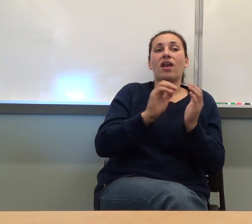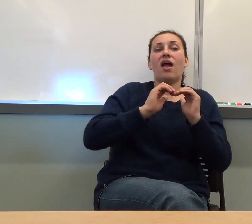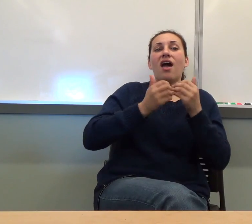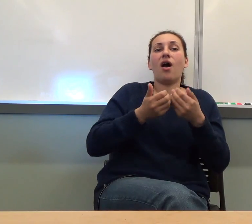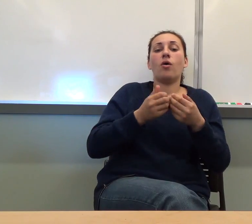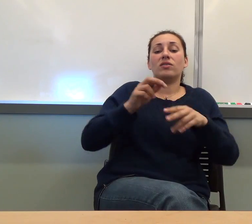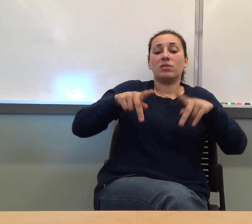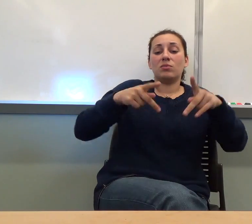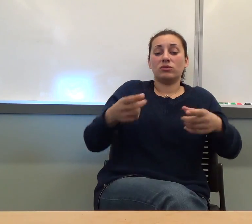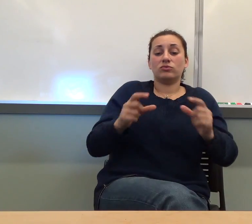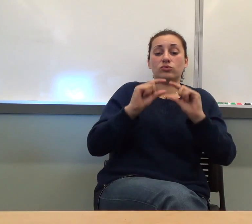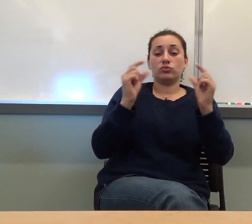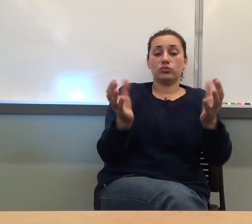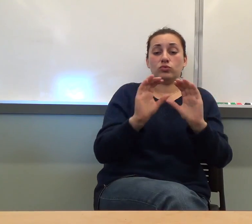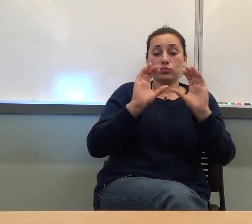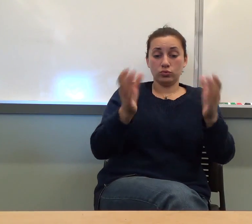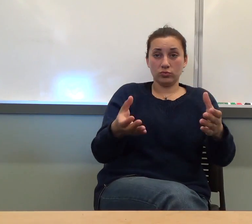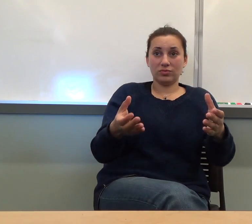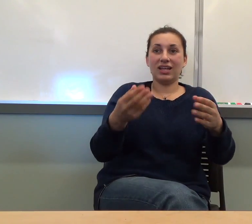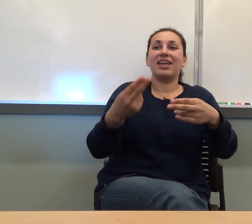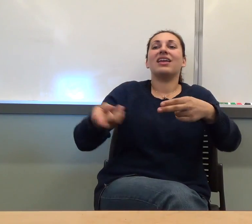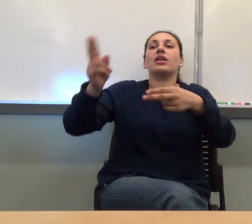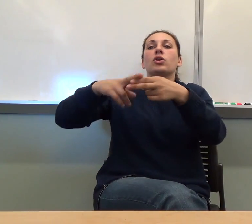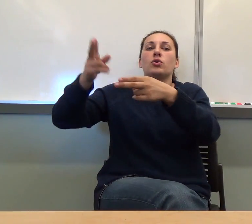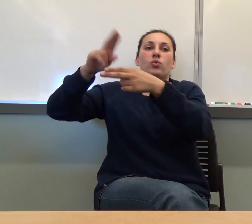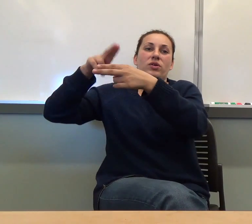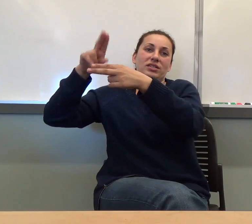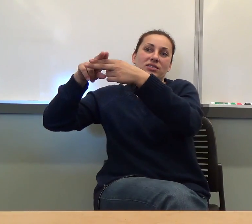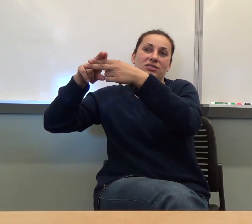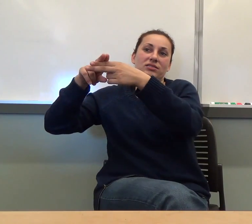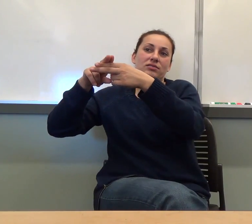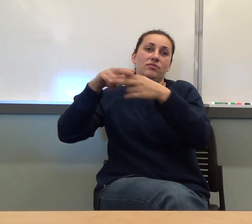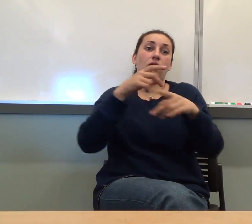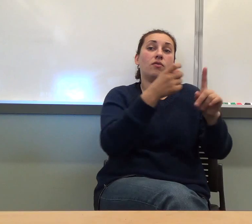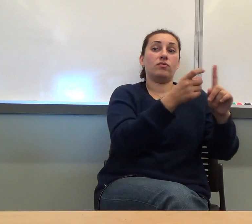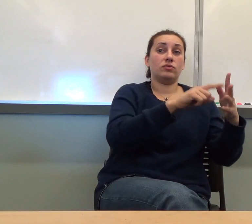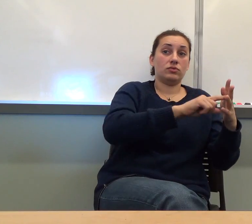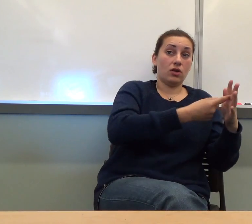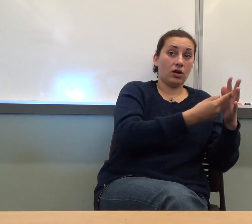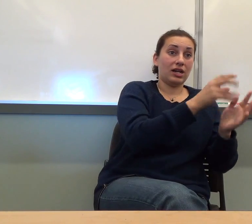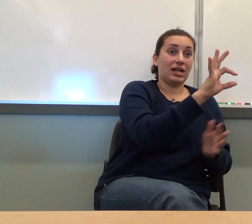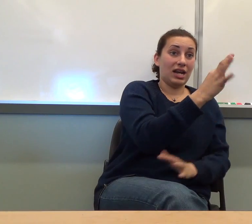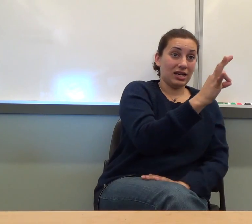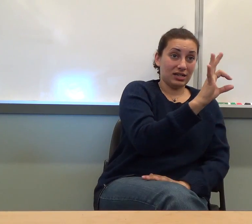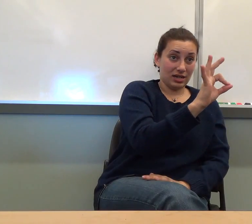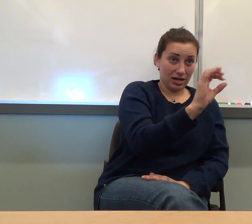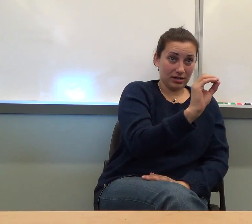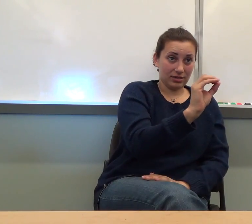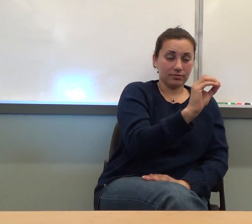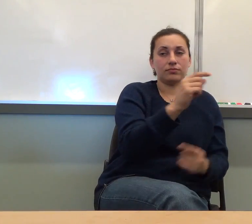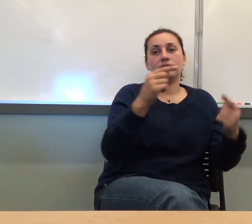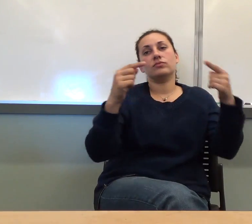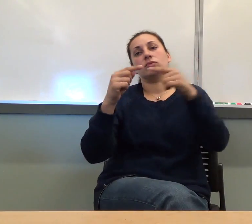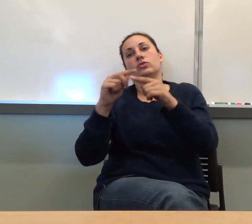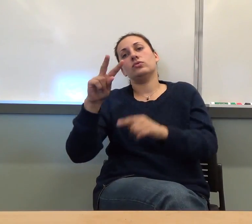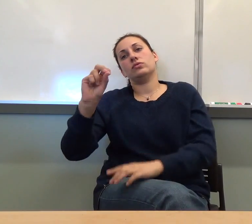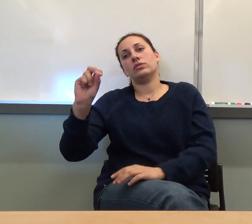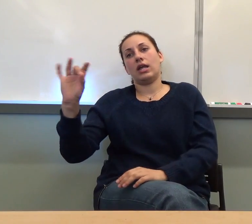to the number of people in the town in 1990. Okay, so in the top of our ratio,